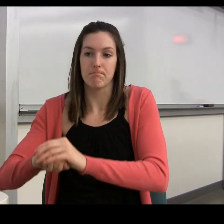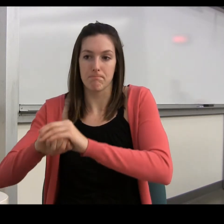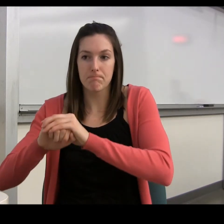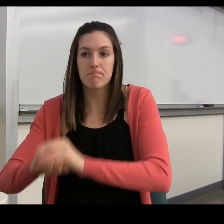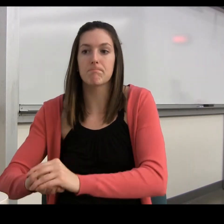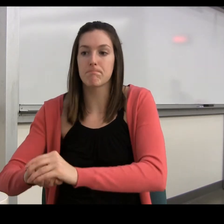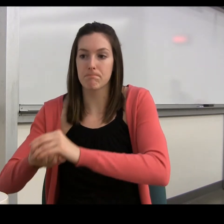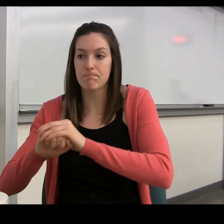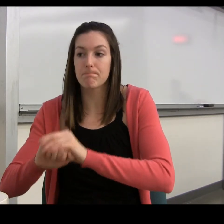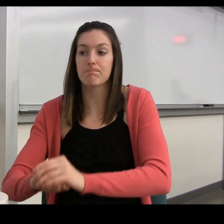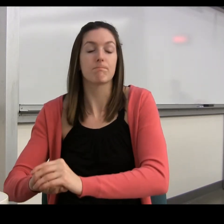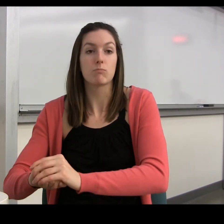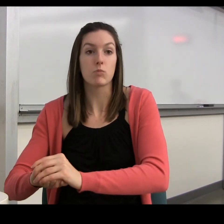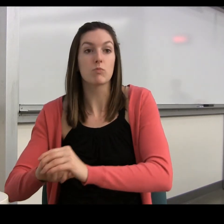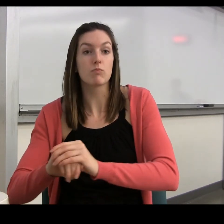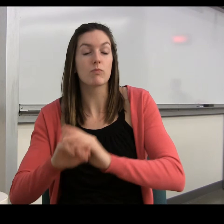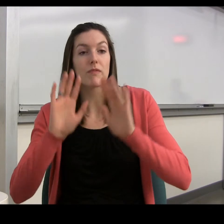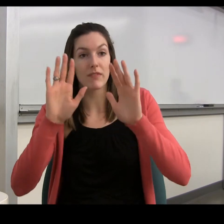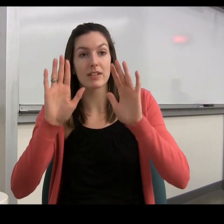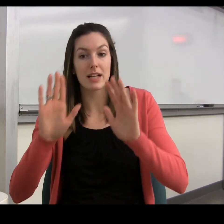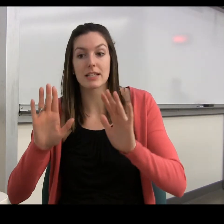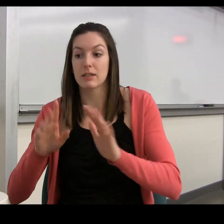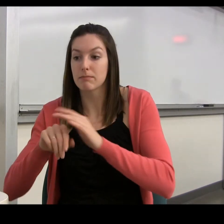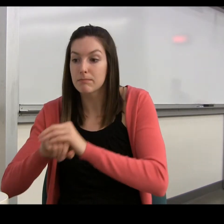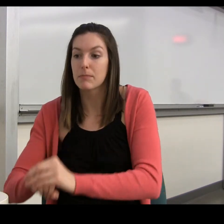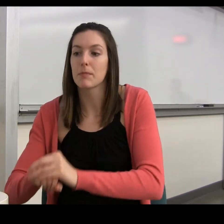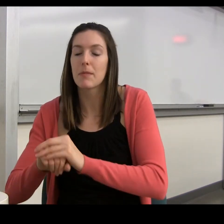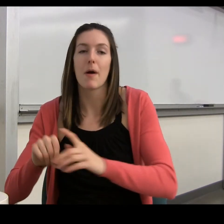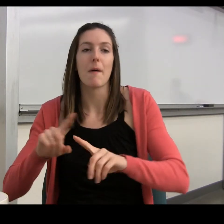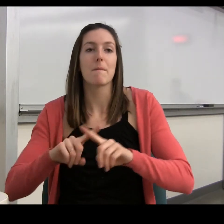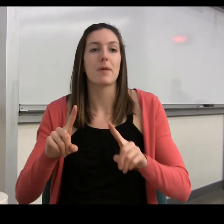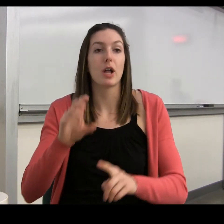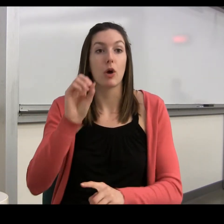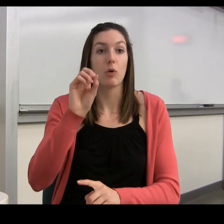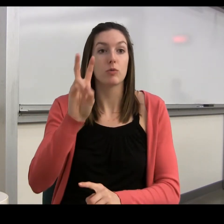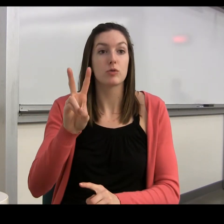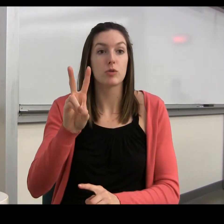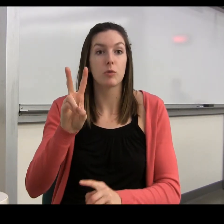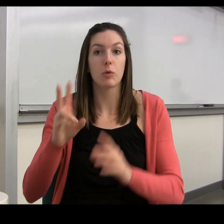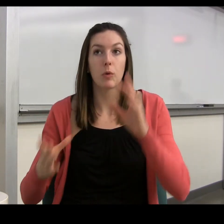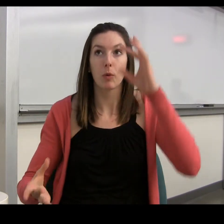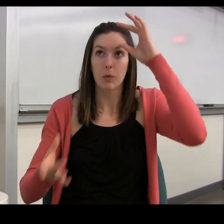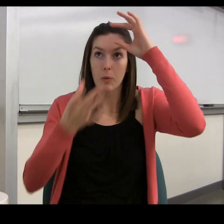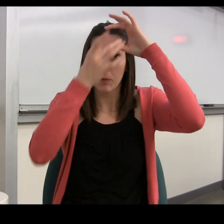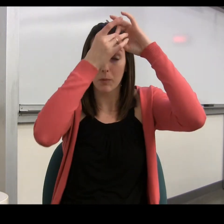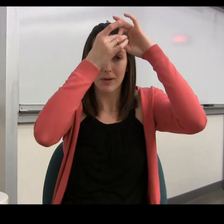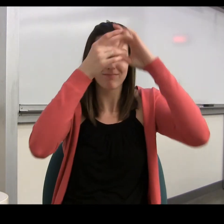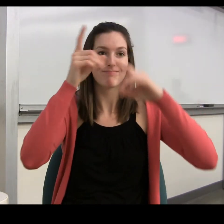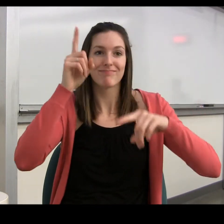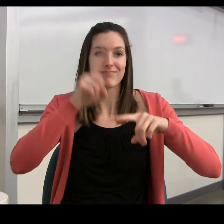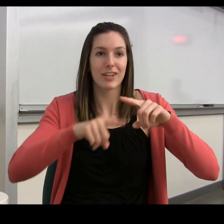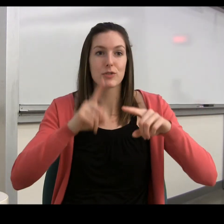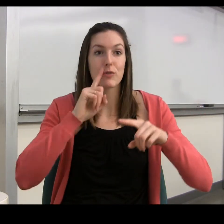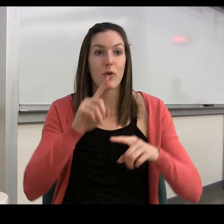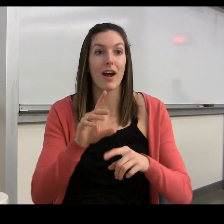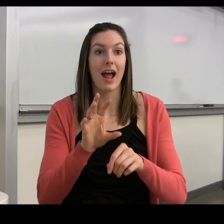great, but there was no oxygen going to the brain. So for 9 minutes, he did not get any oxygen,